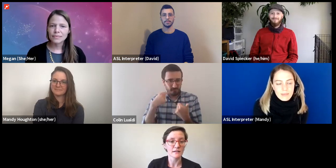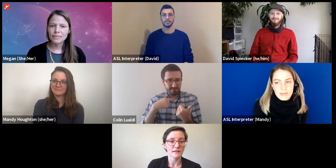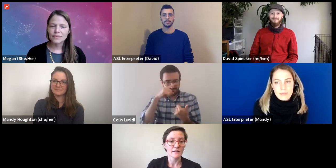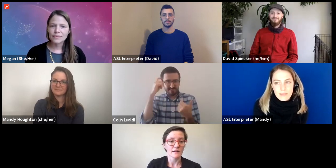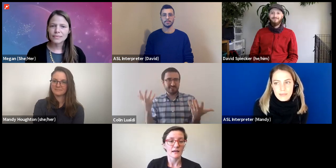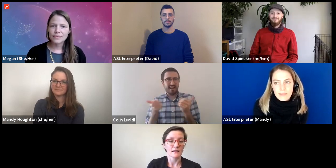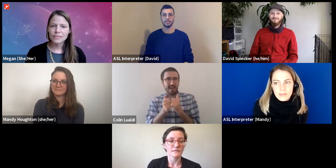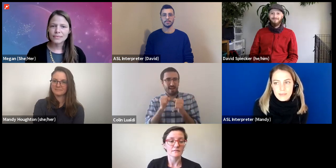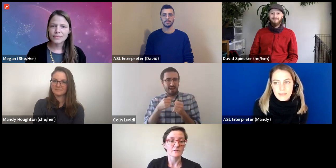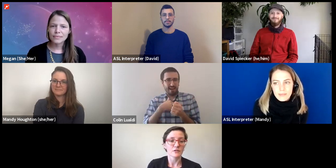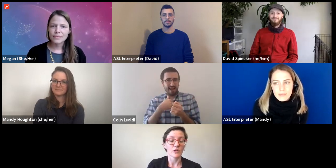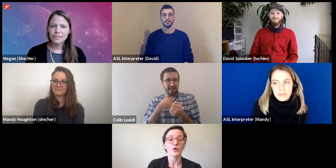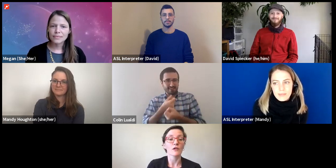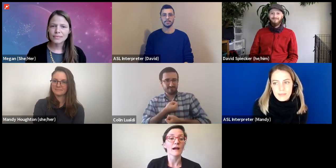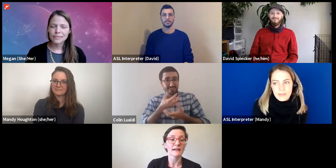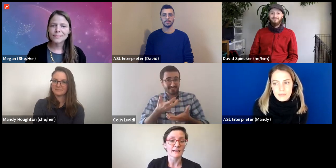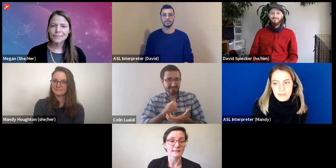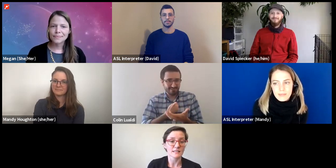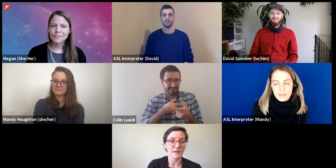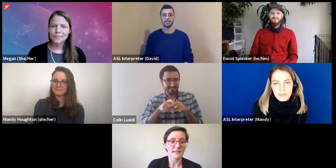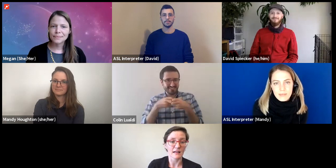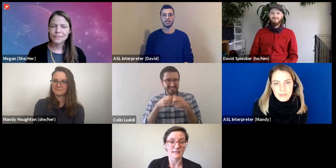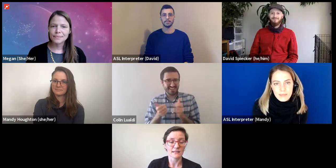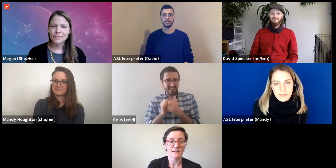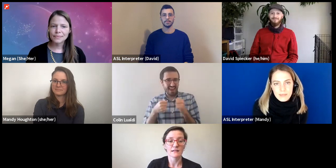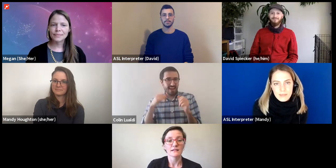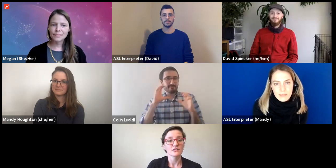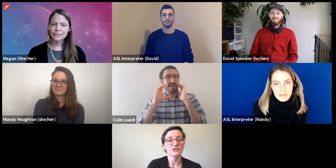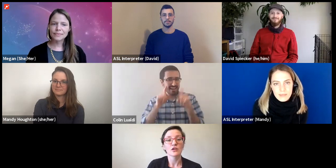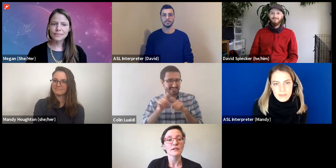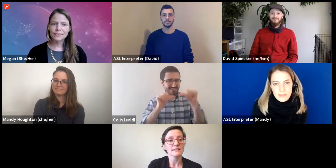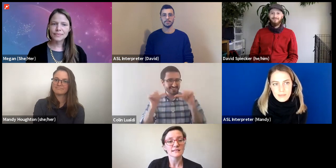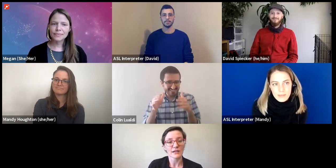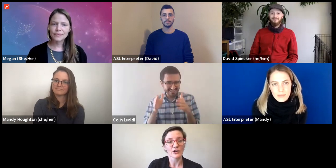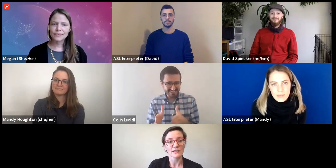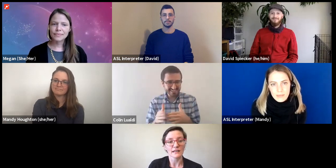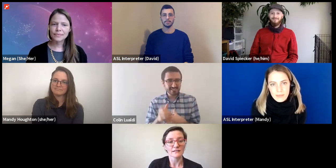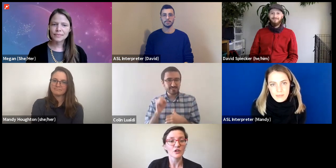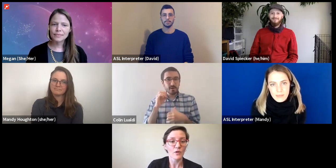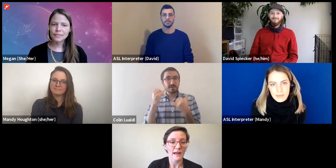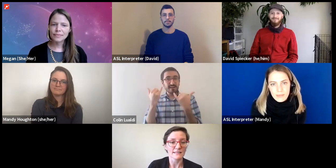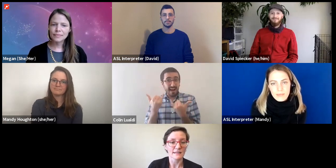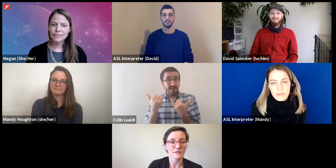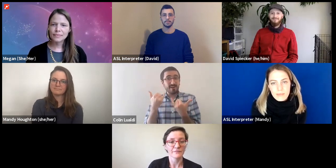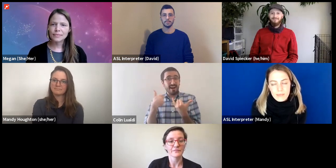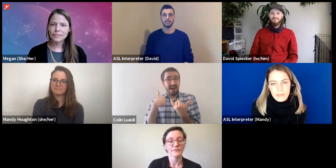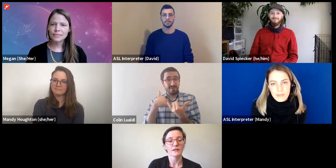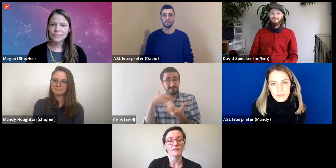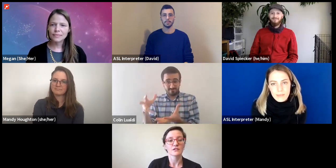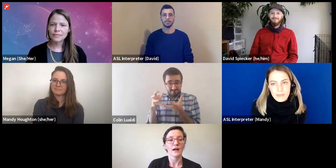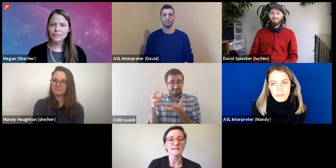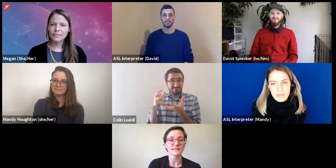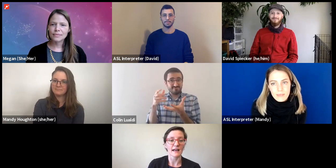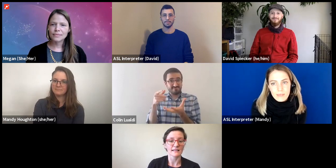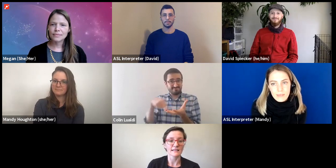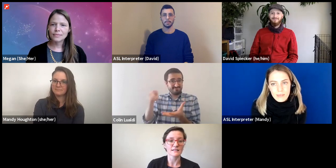talented or who are recognized as being talented don't necessarily know ASL.